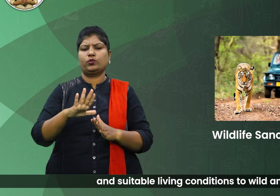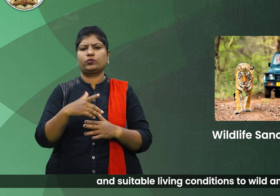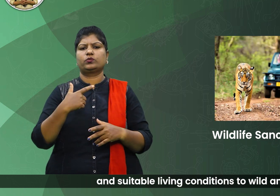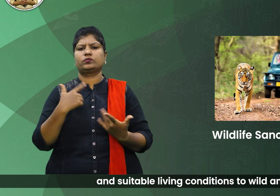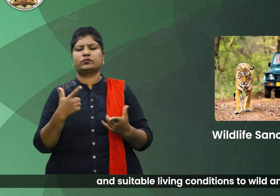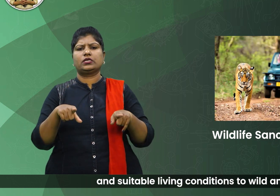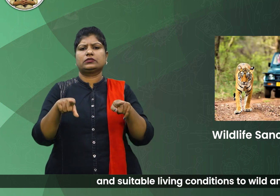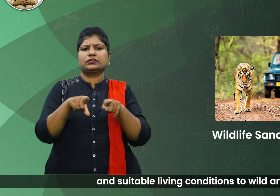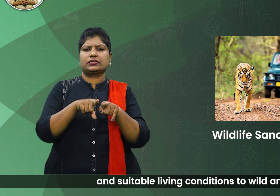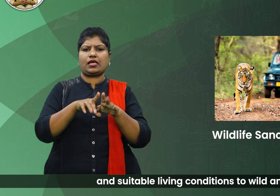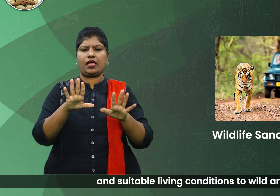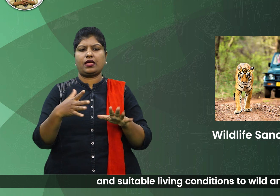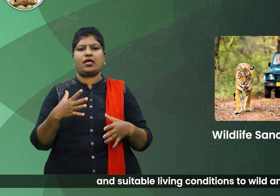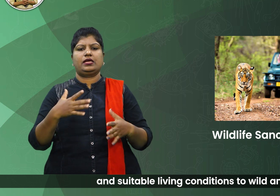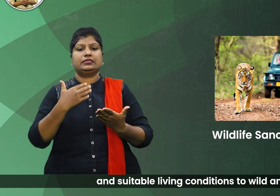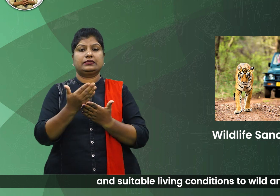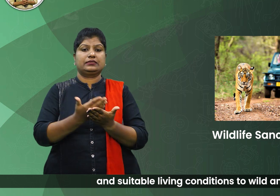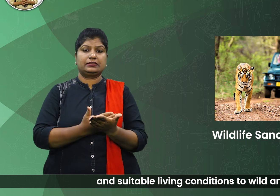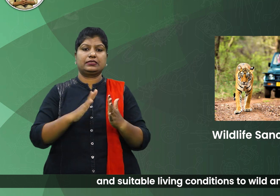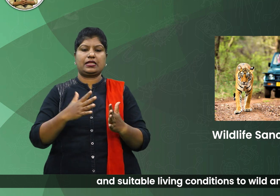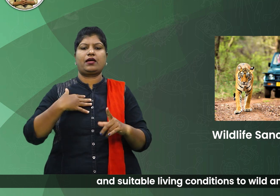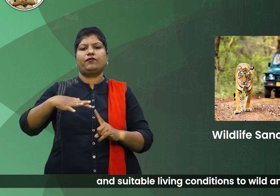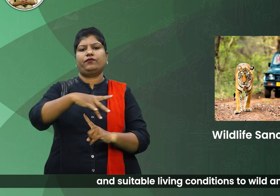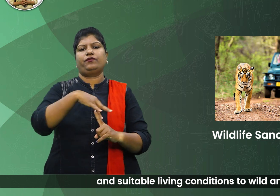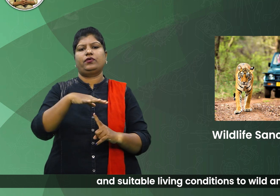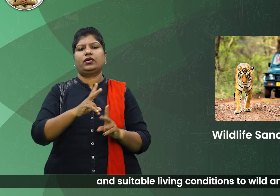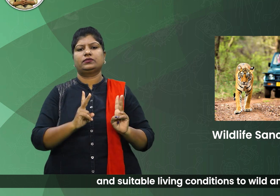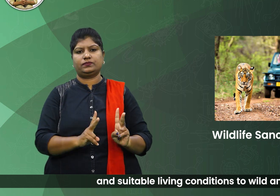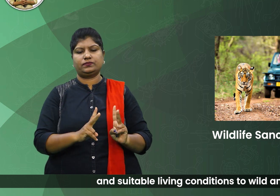living conditions to wild animals.